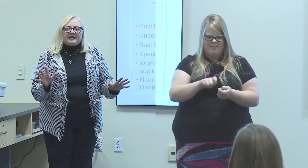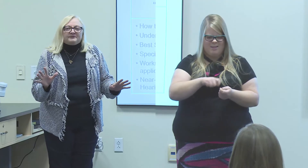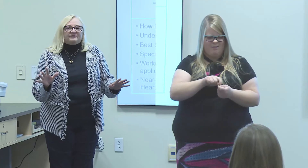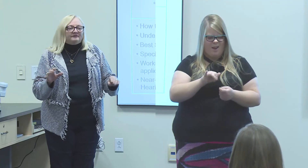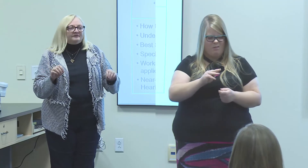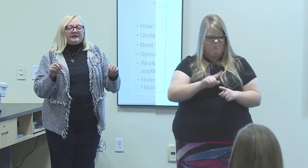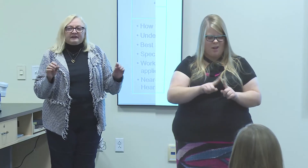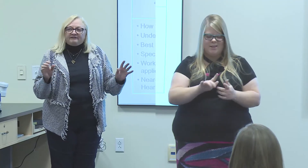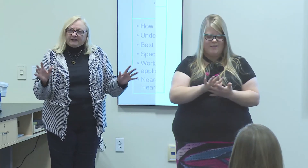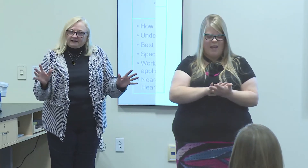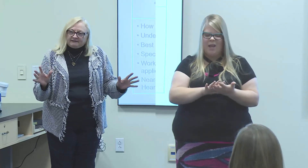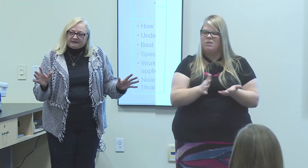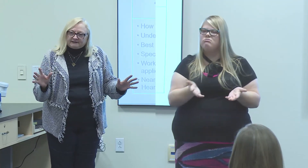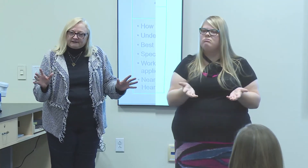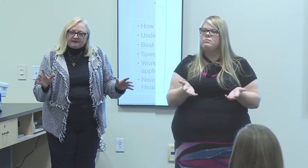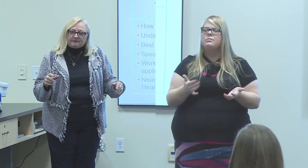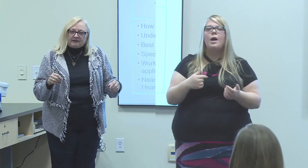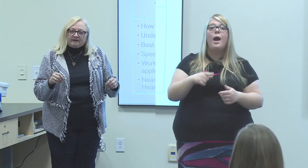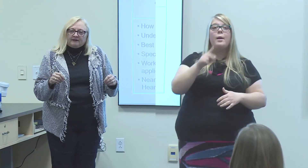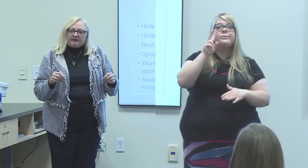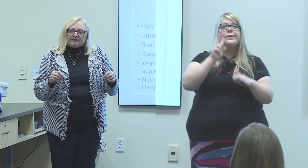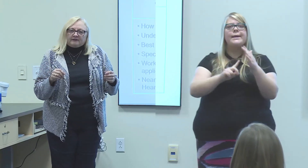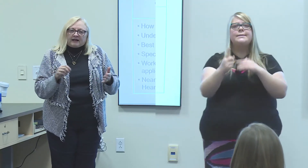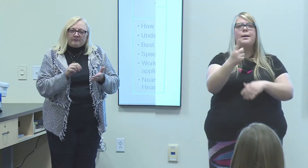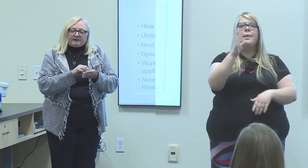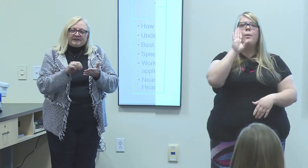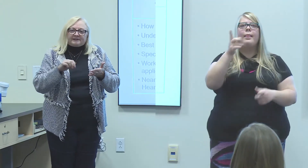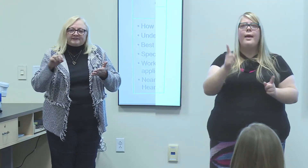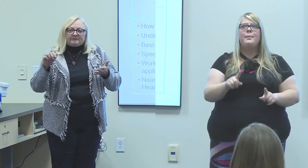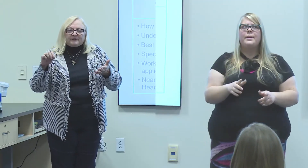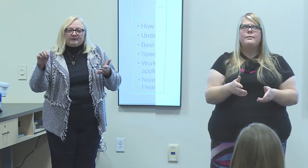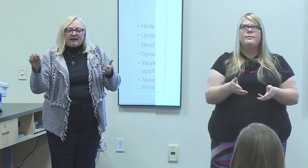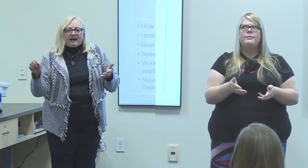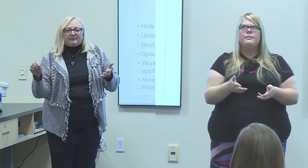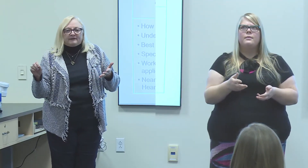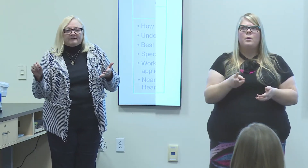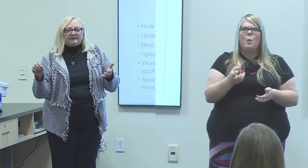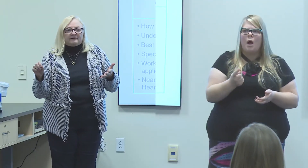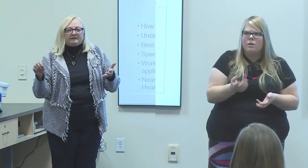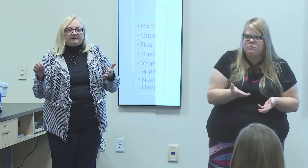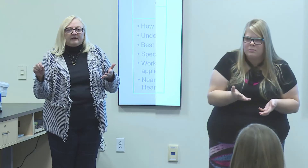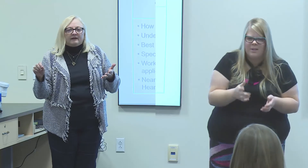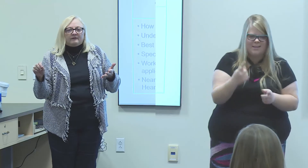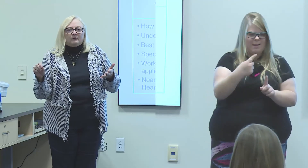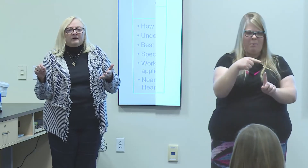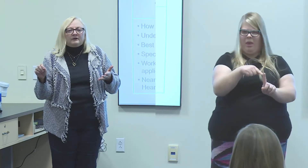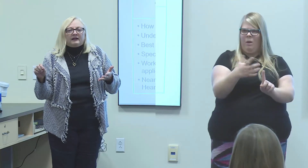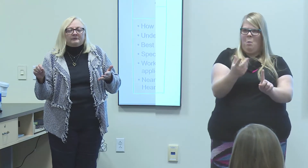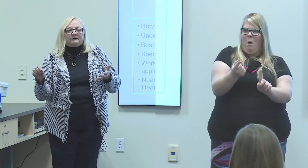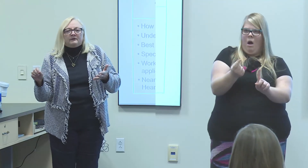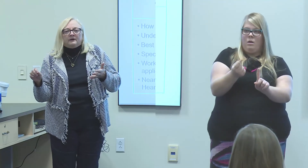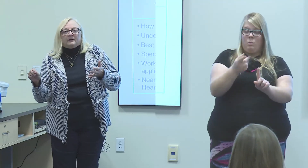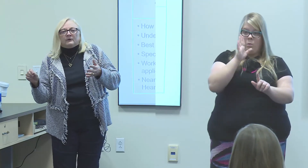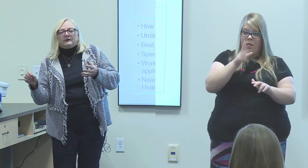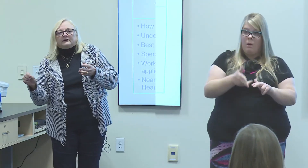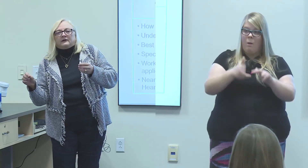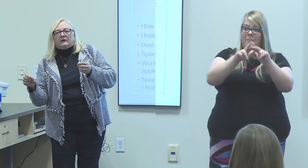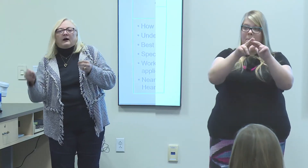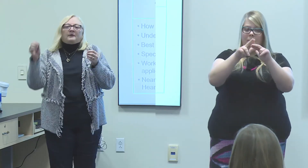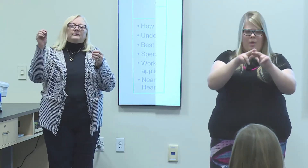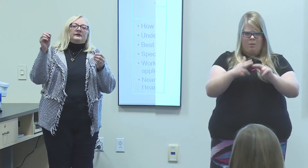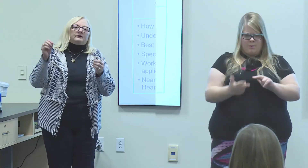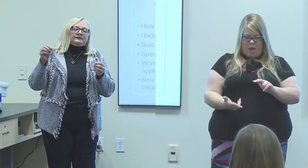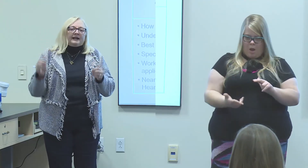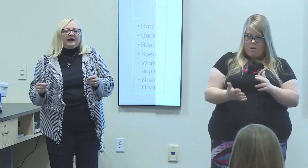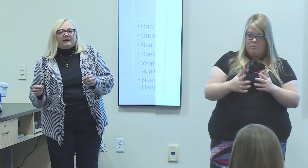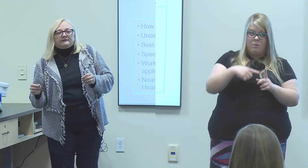specific games very vaguely. It's like, well, I predict something will happen. Like, what will happen? Will it go